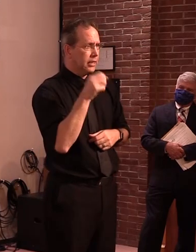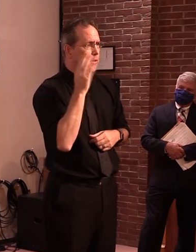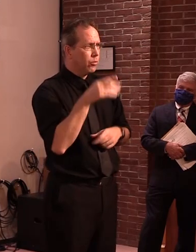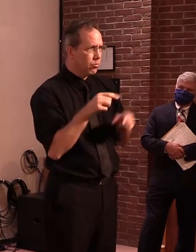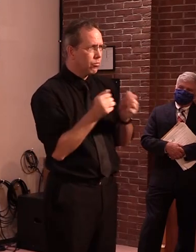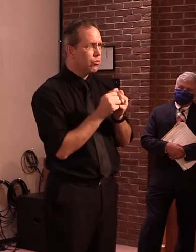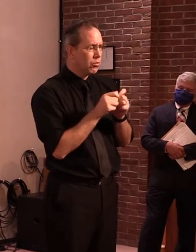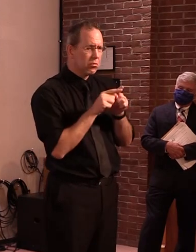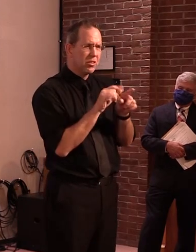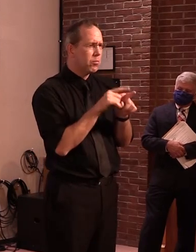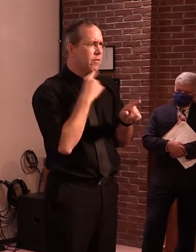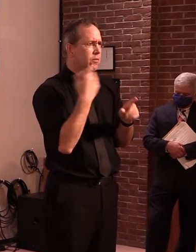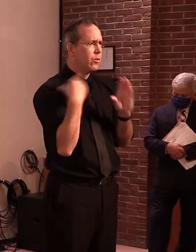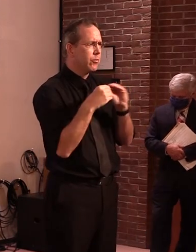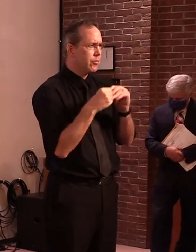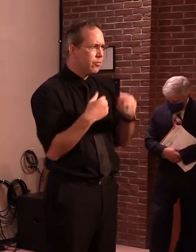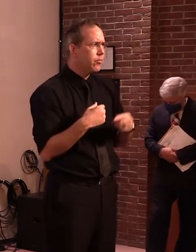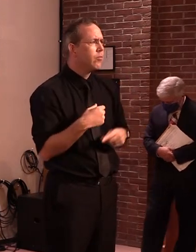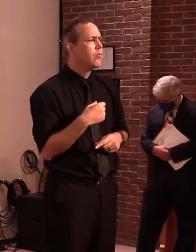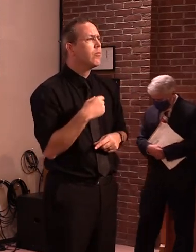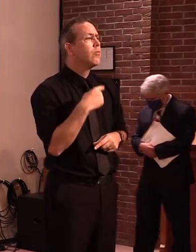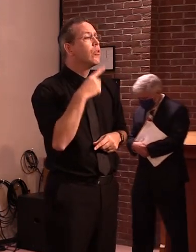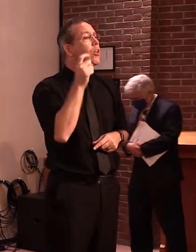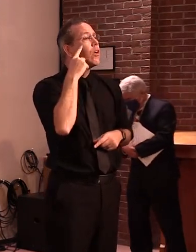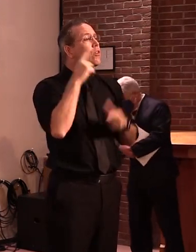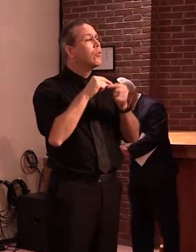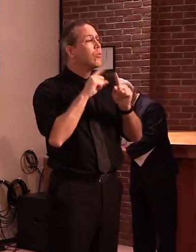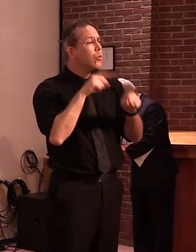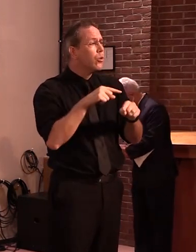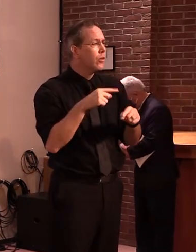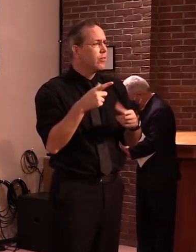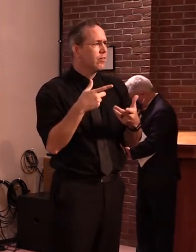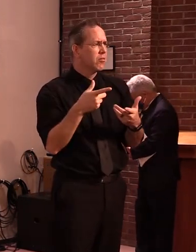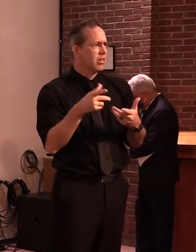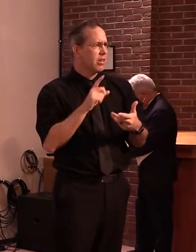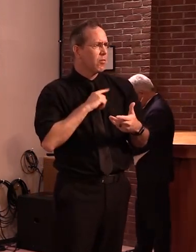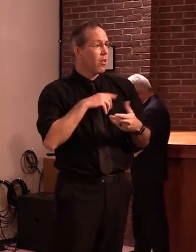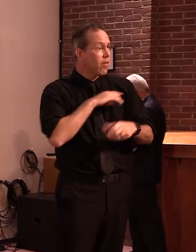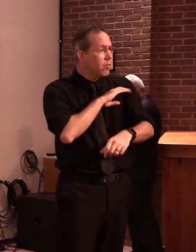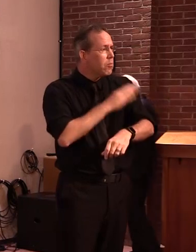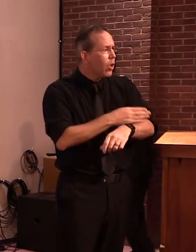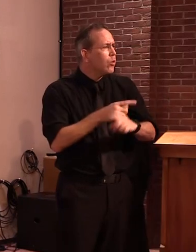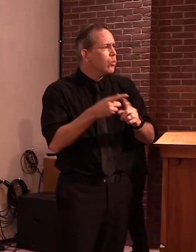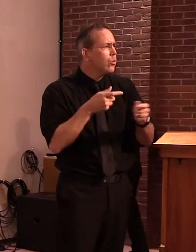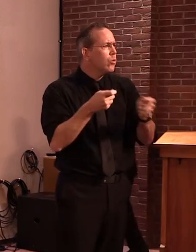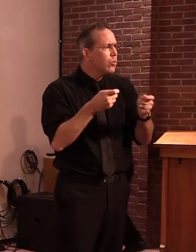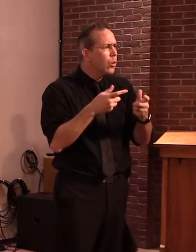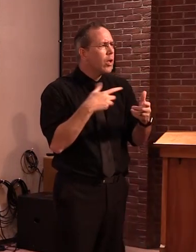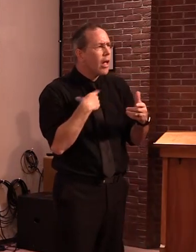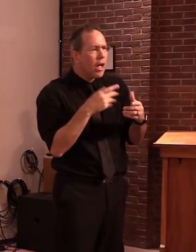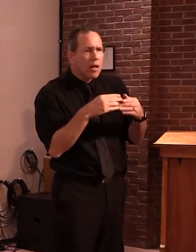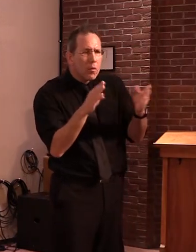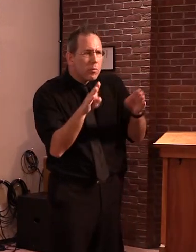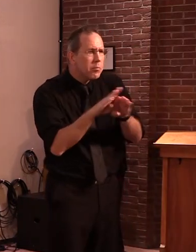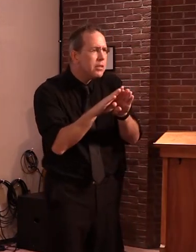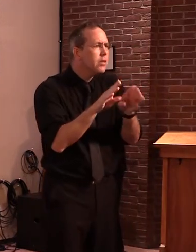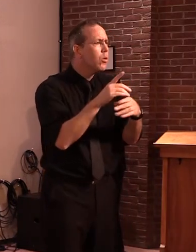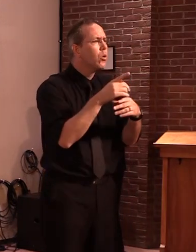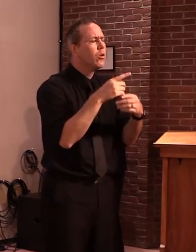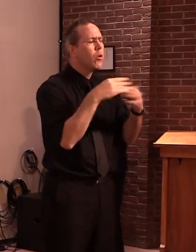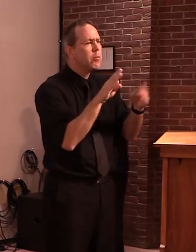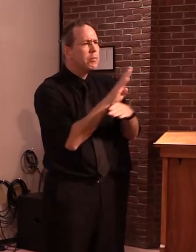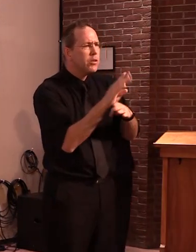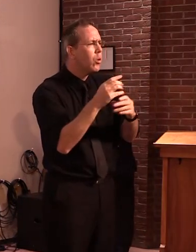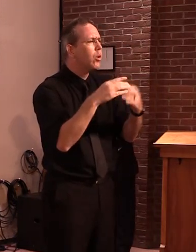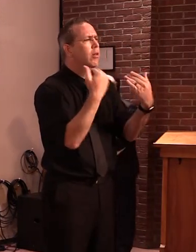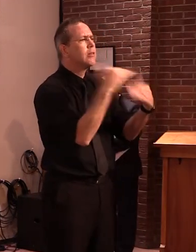it's just a vehicle to be able to open up the economy and put these provisions into place. So I wouldn't anticipate that